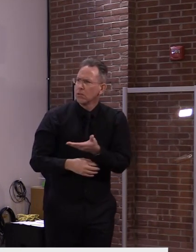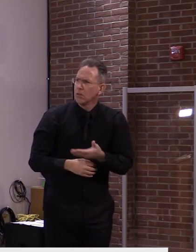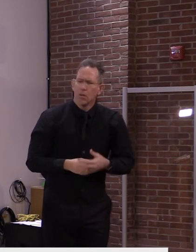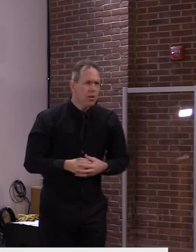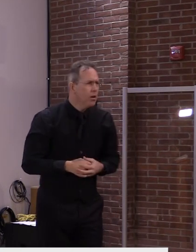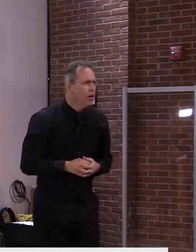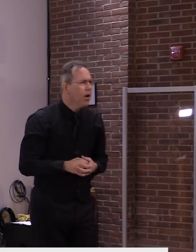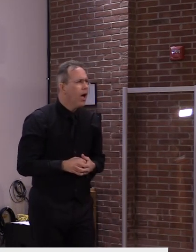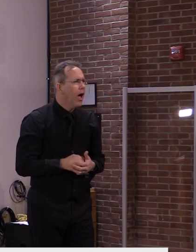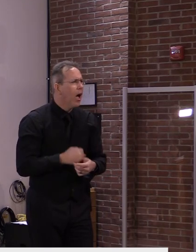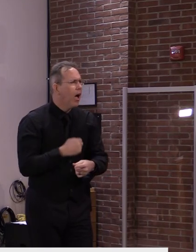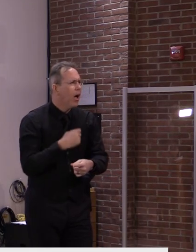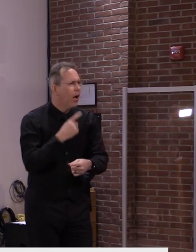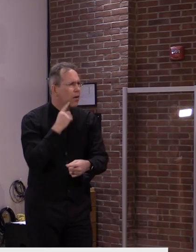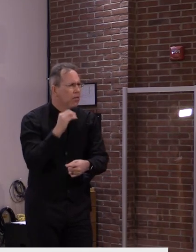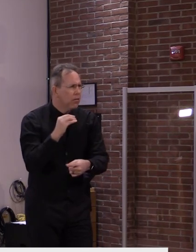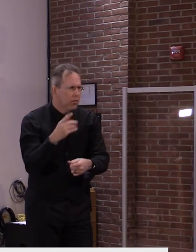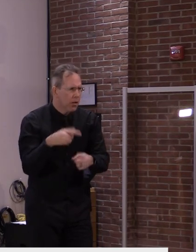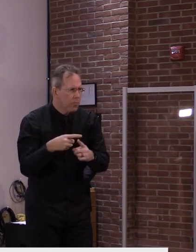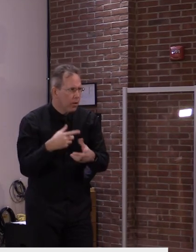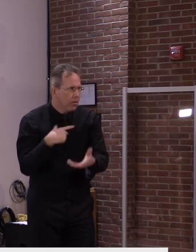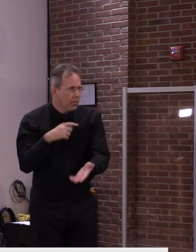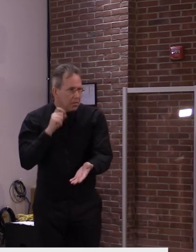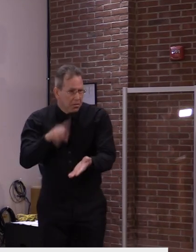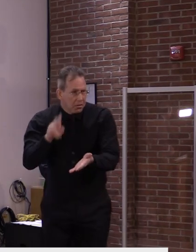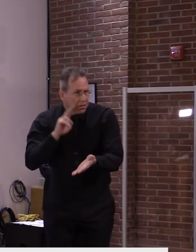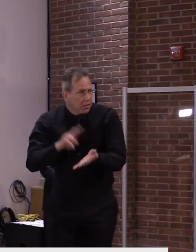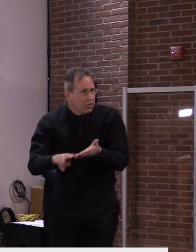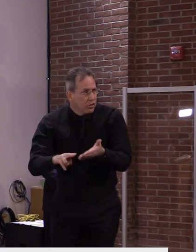Hi, Dr. Levine. I don't have a sense of that yet either.